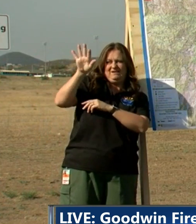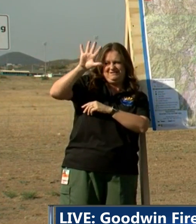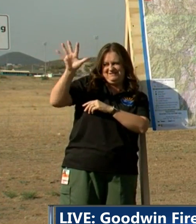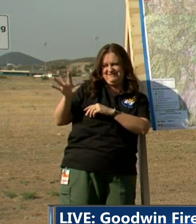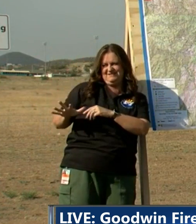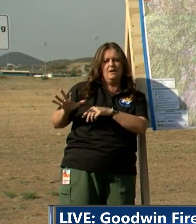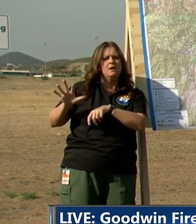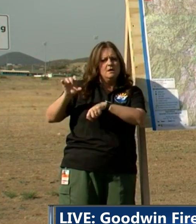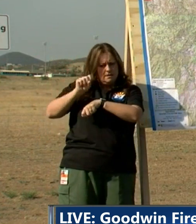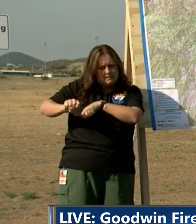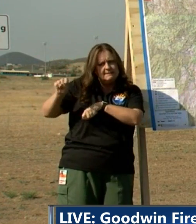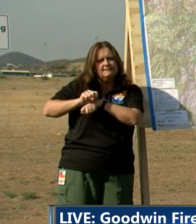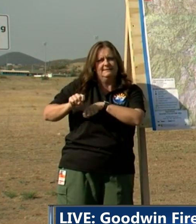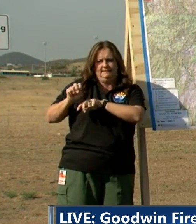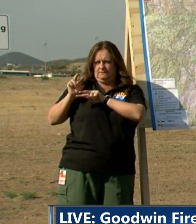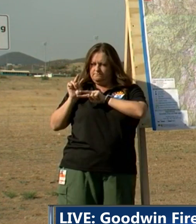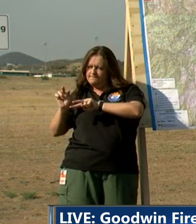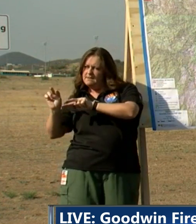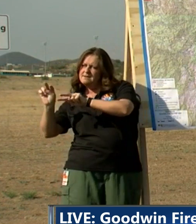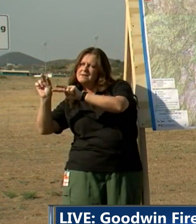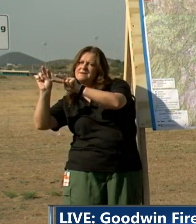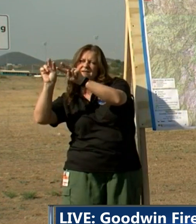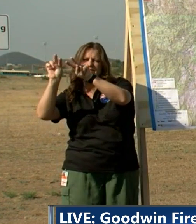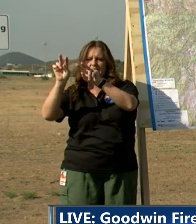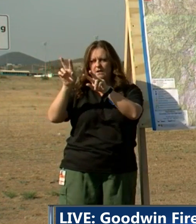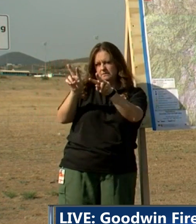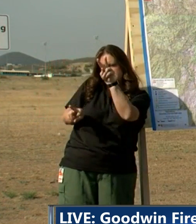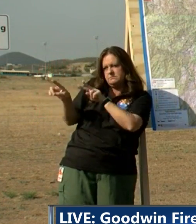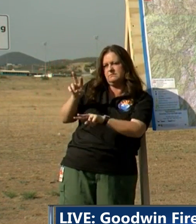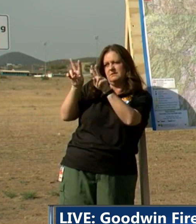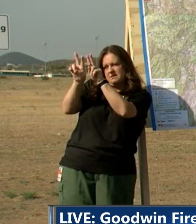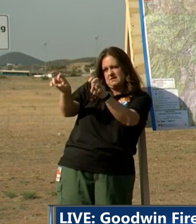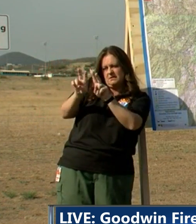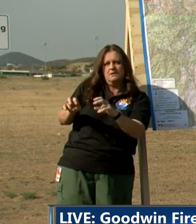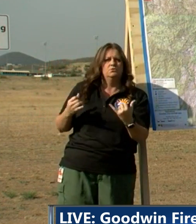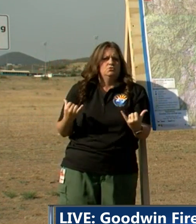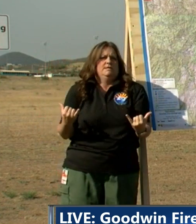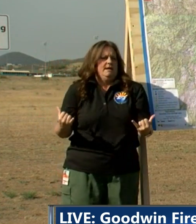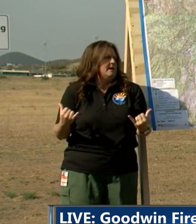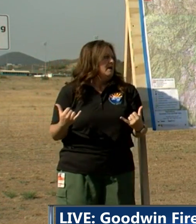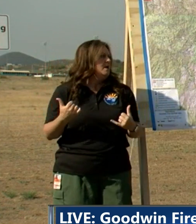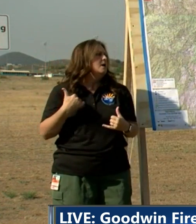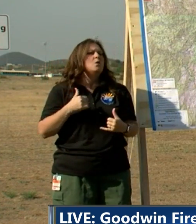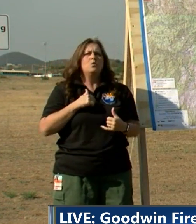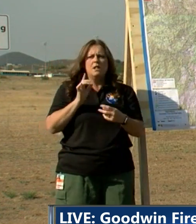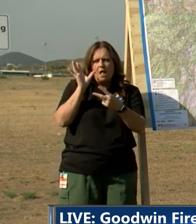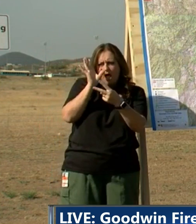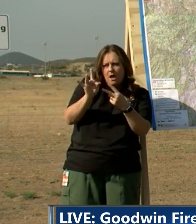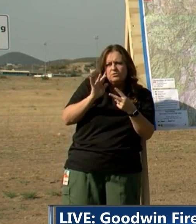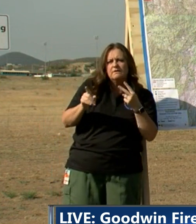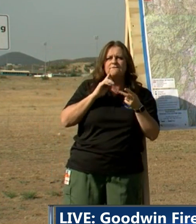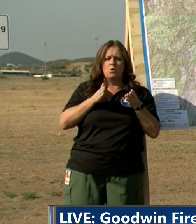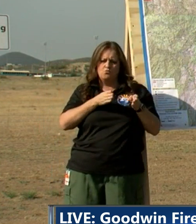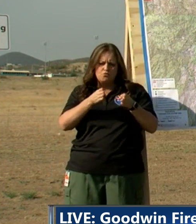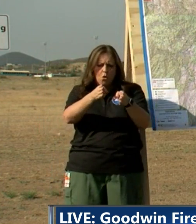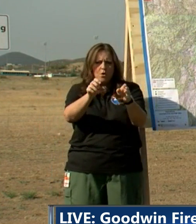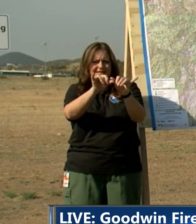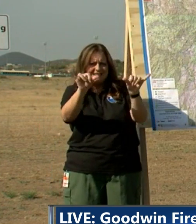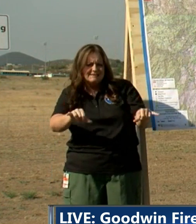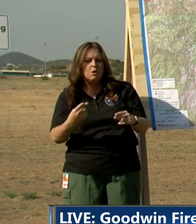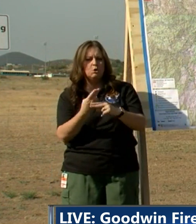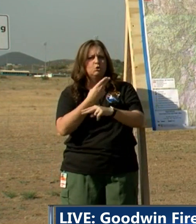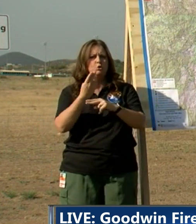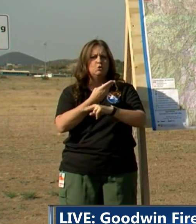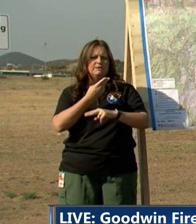of work, a lot of scouting is going to be done today. We're going to take a look at options on road systems, using